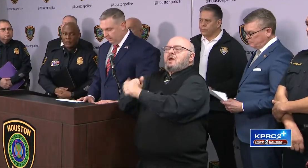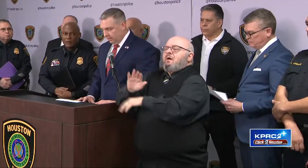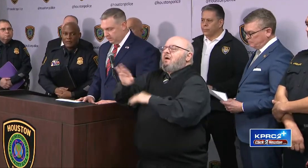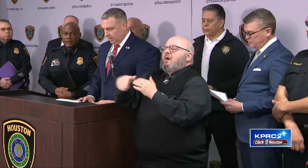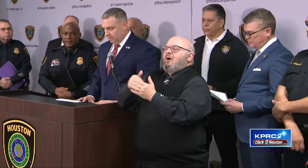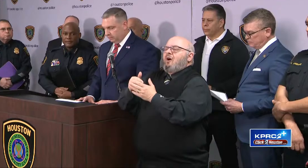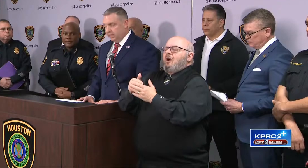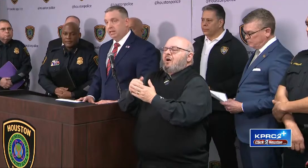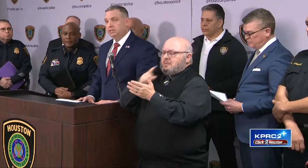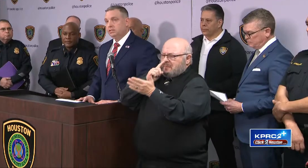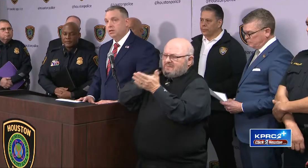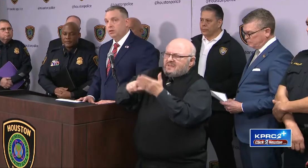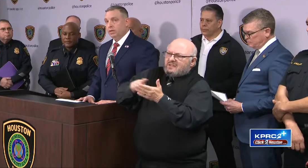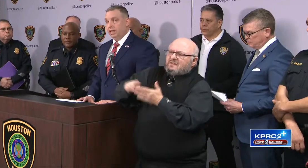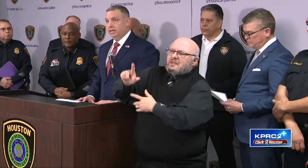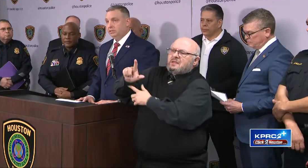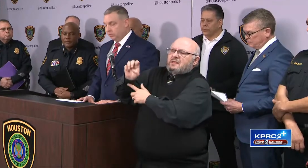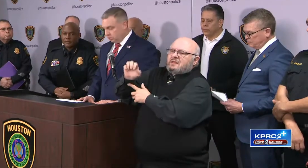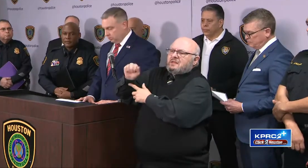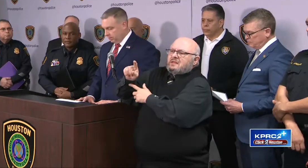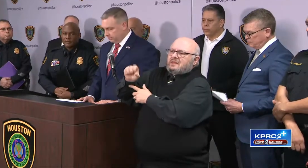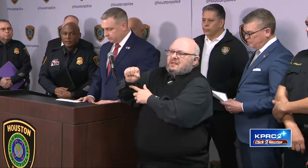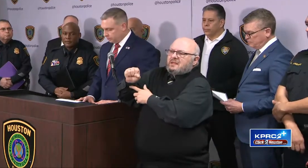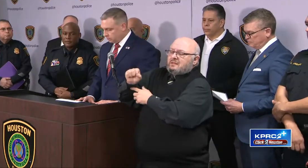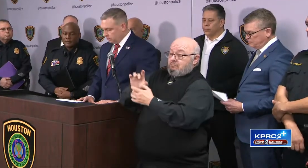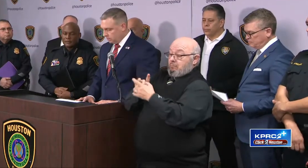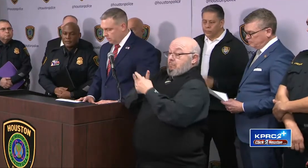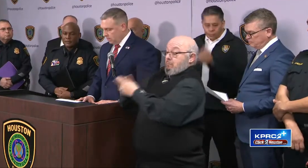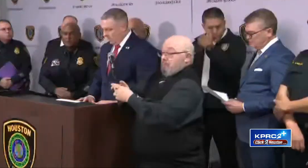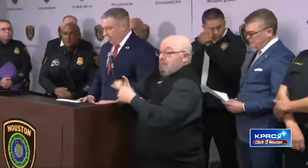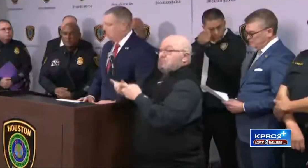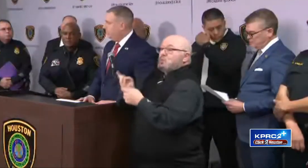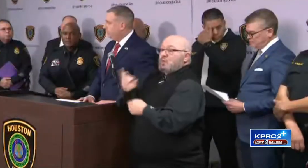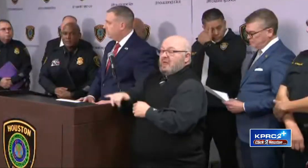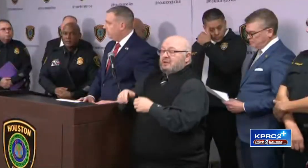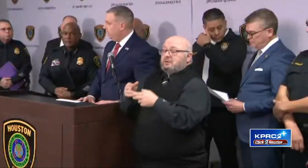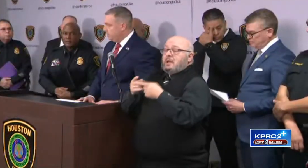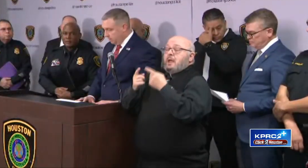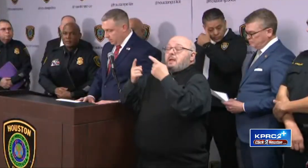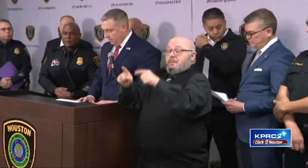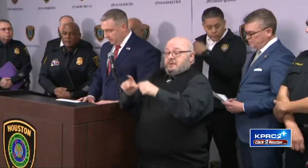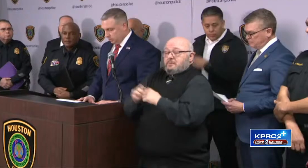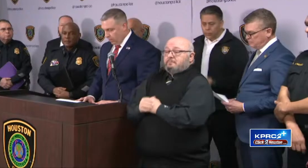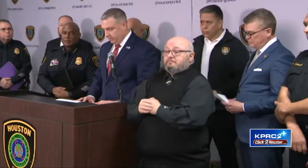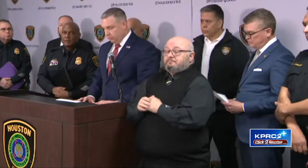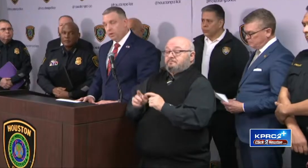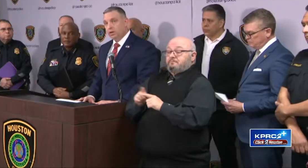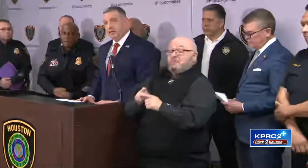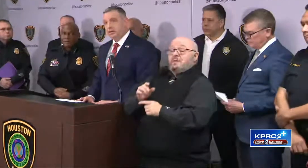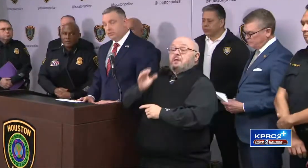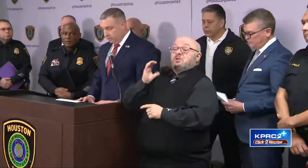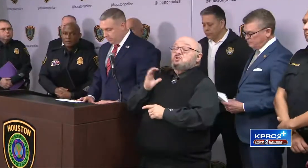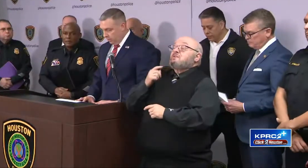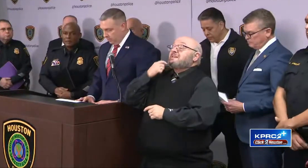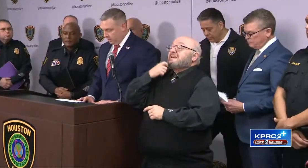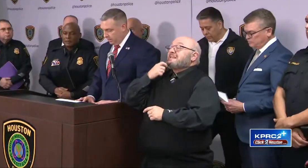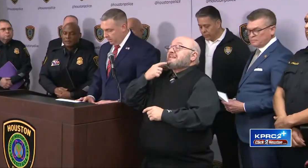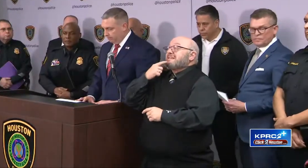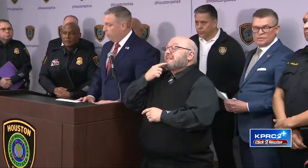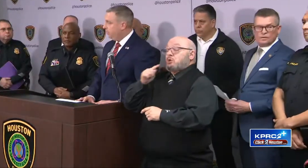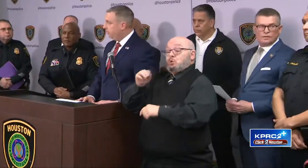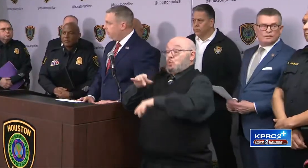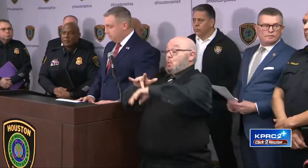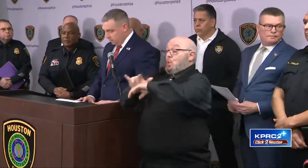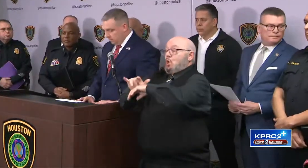logical investigative leads related to the shooting. As the Chief just said, It's way too early to determine